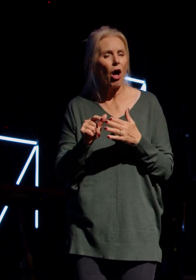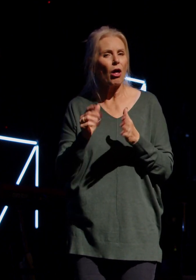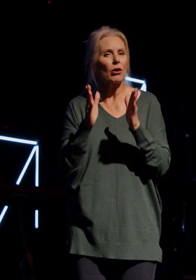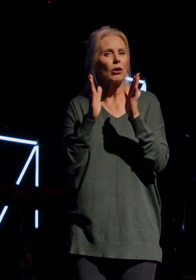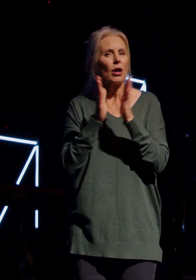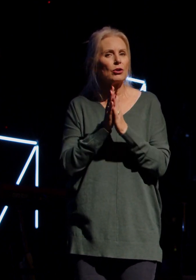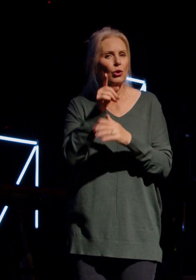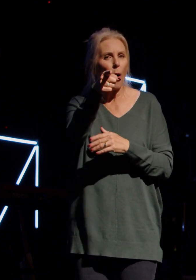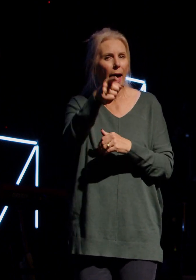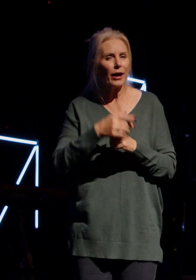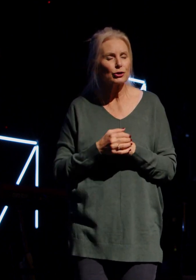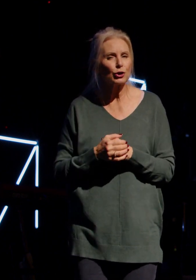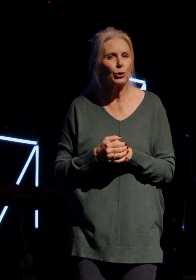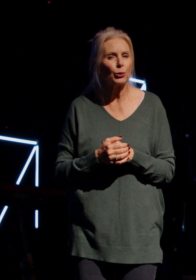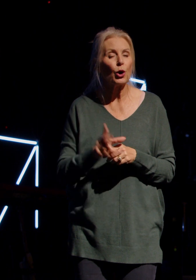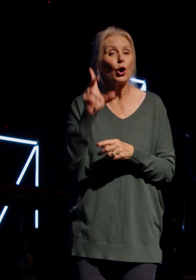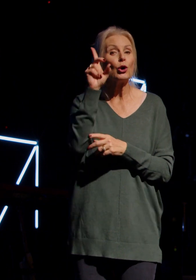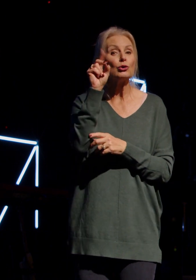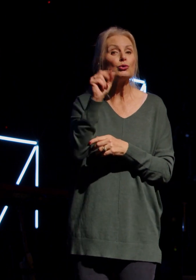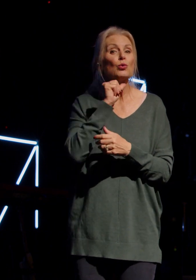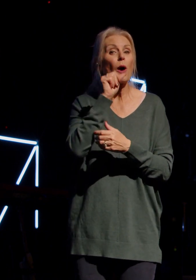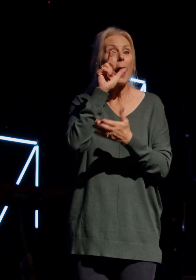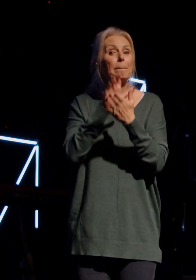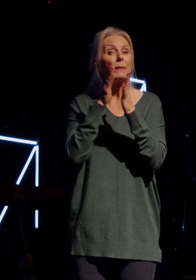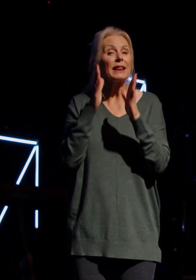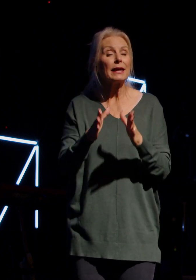this. Do unbelievers like you?